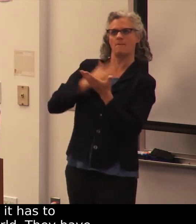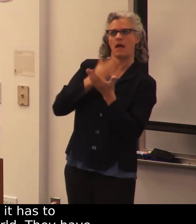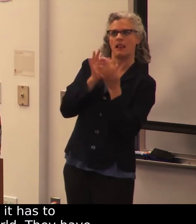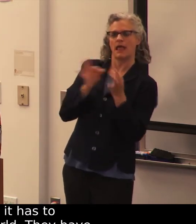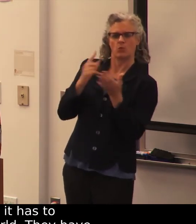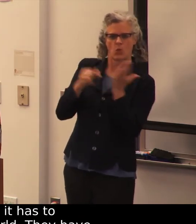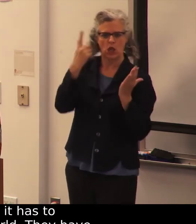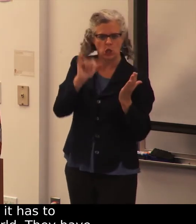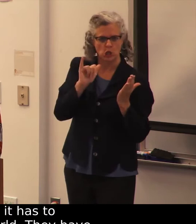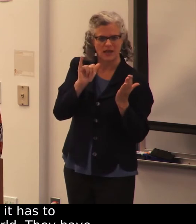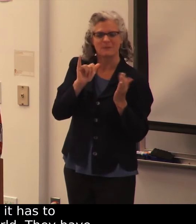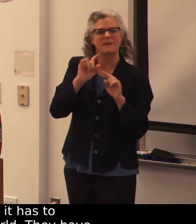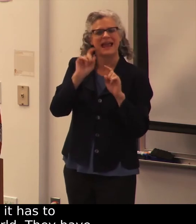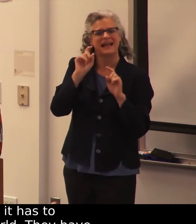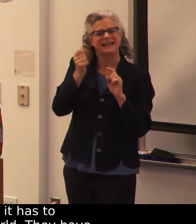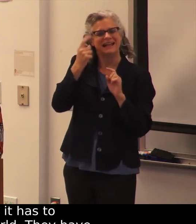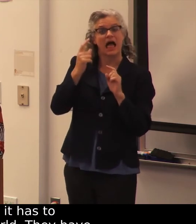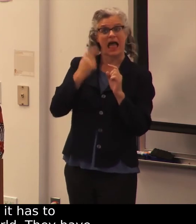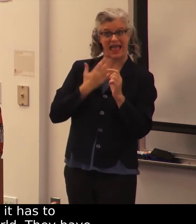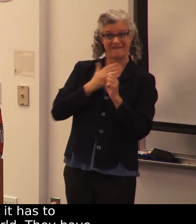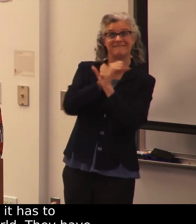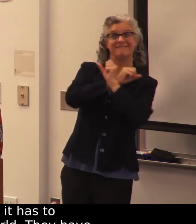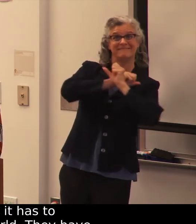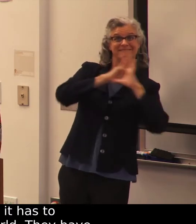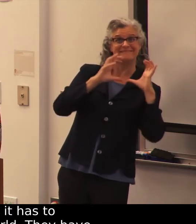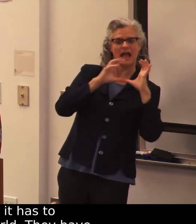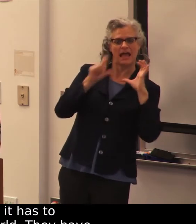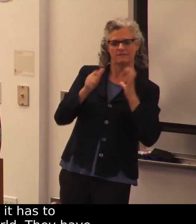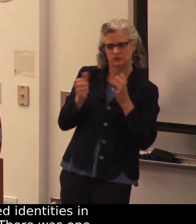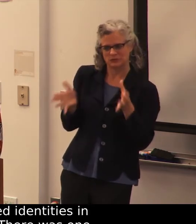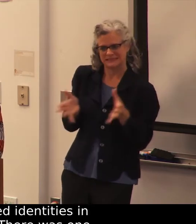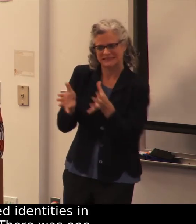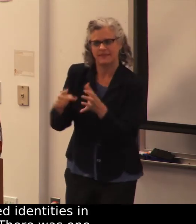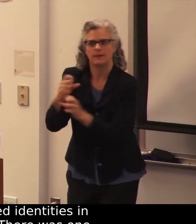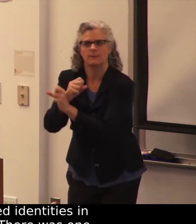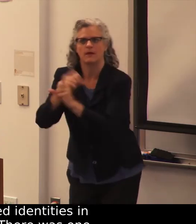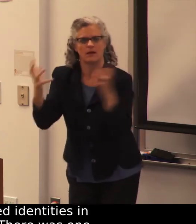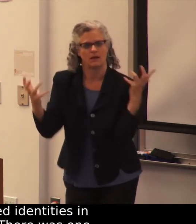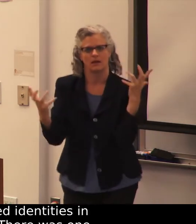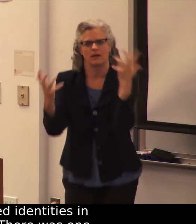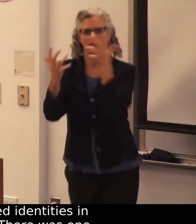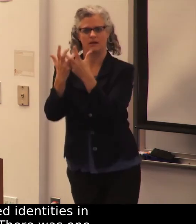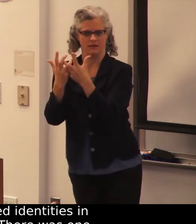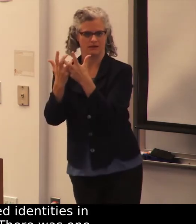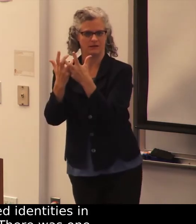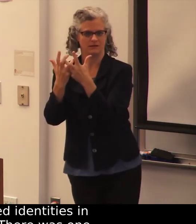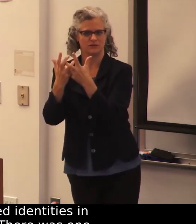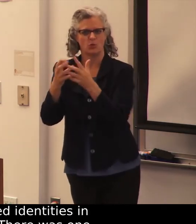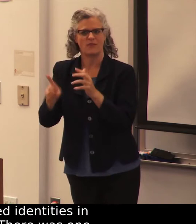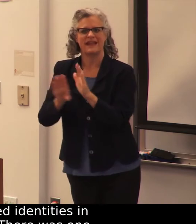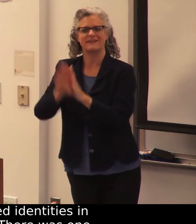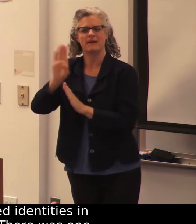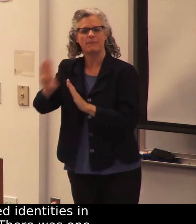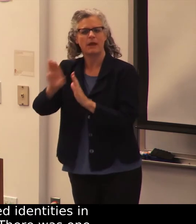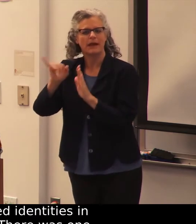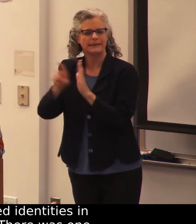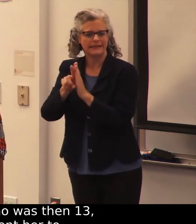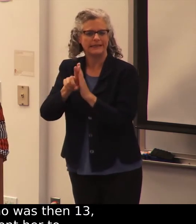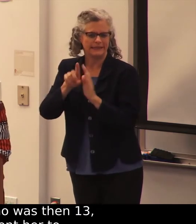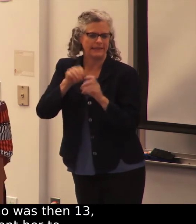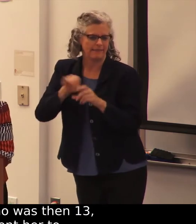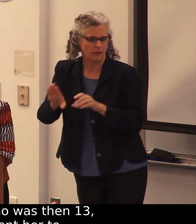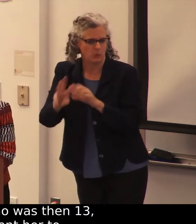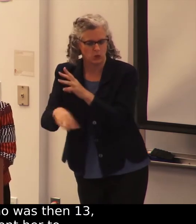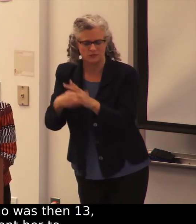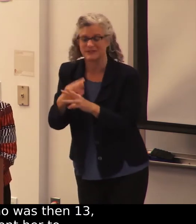to be their world. They have to imagine themselves, their imagined identities in that world. There was one point in which my daughter, who